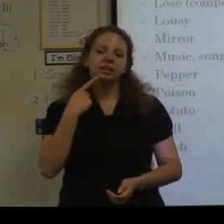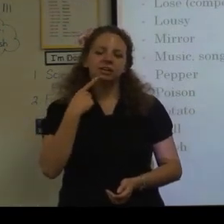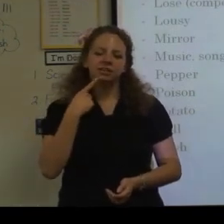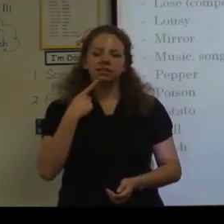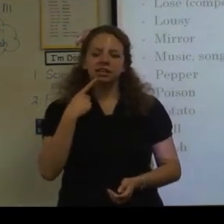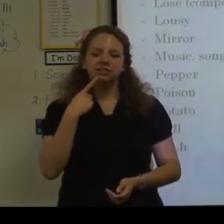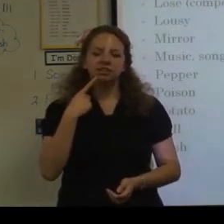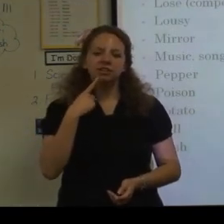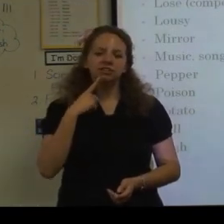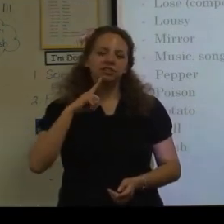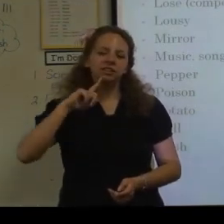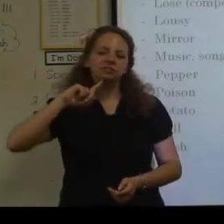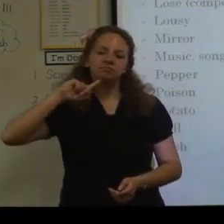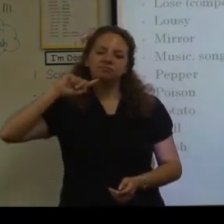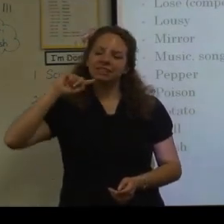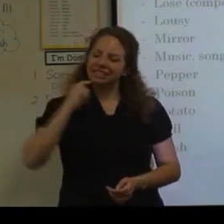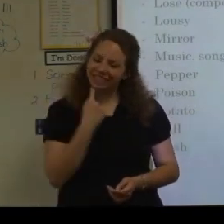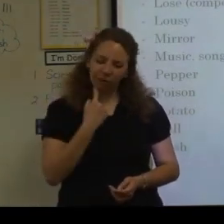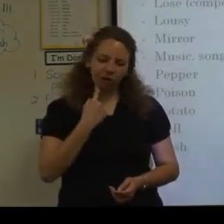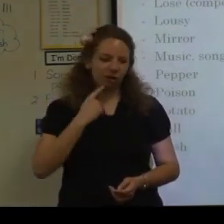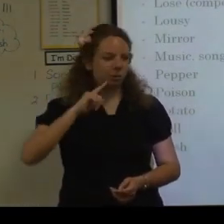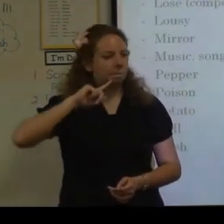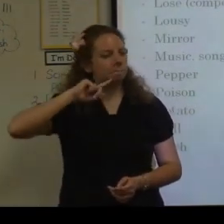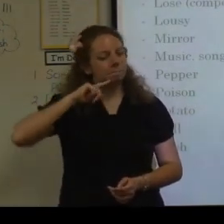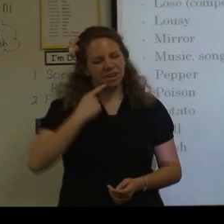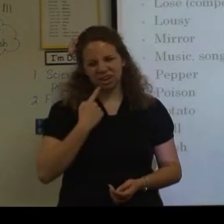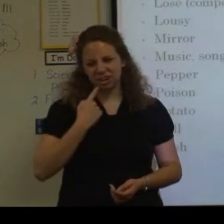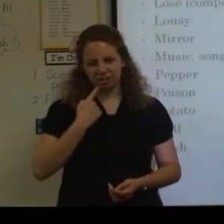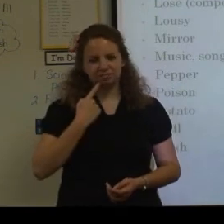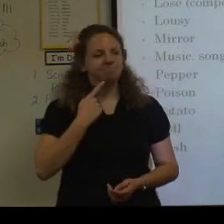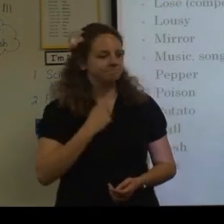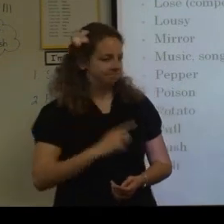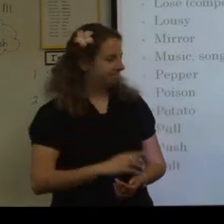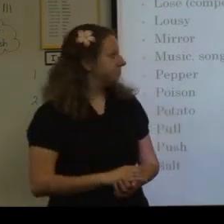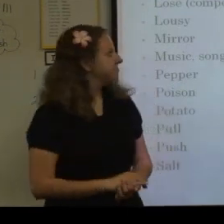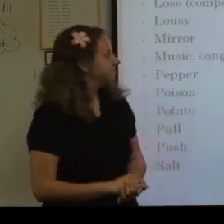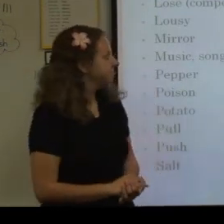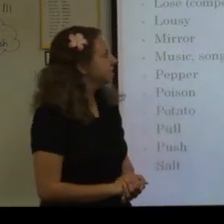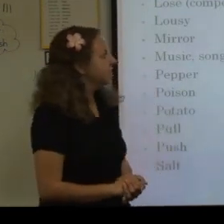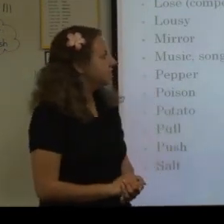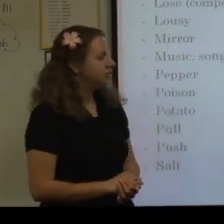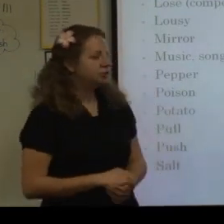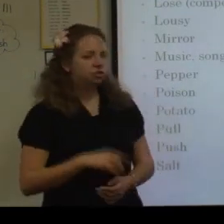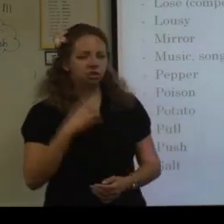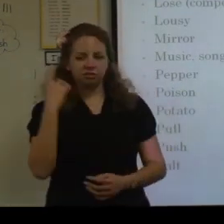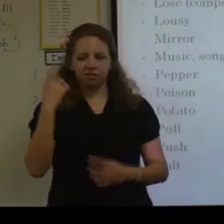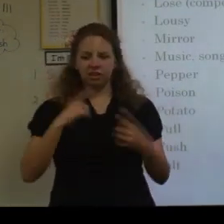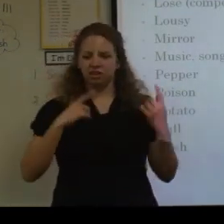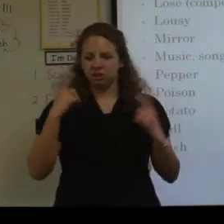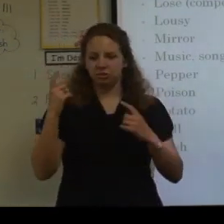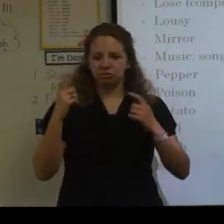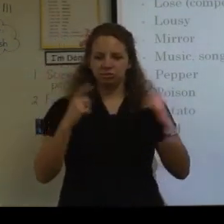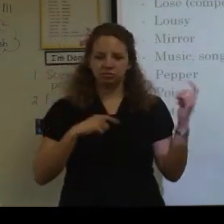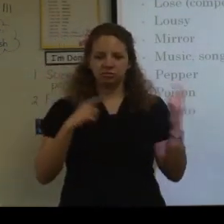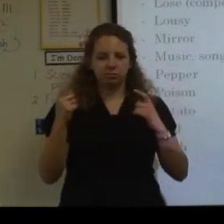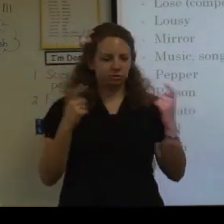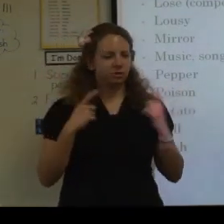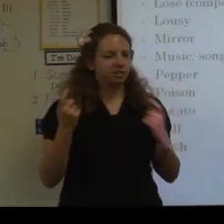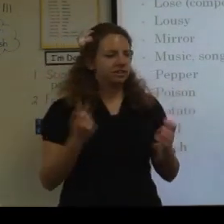here on the side of your chin, right there. Sour, bitter. And then usually your face shows which one it is